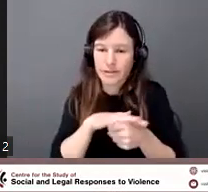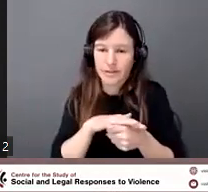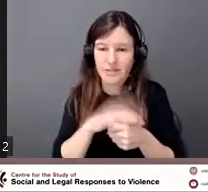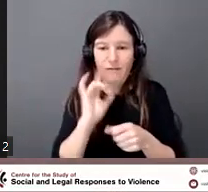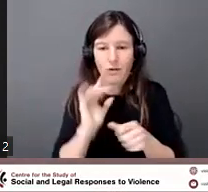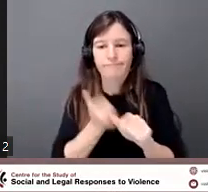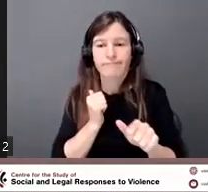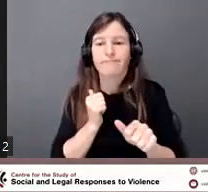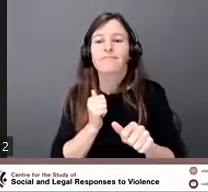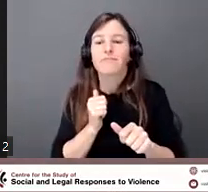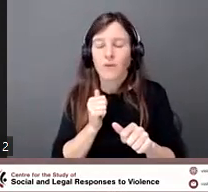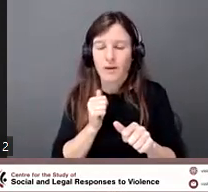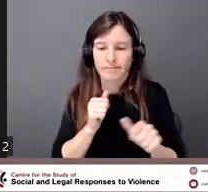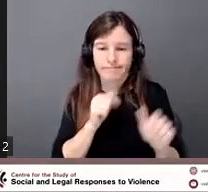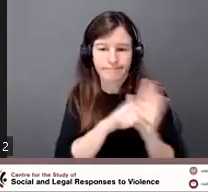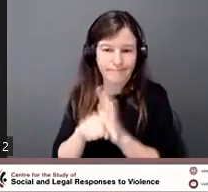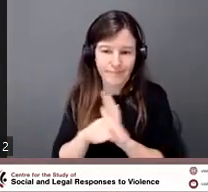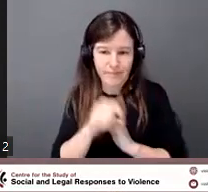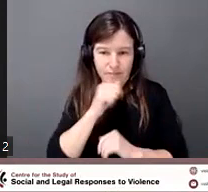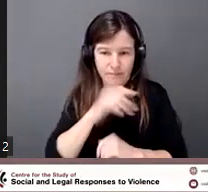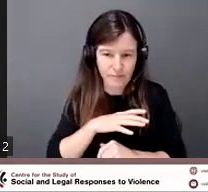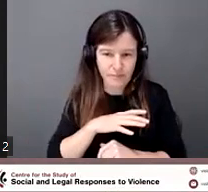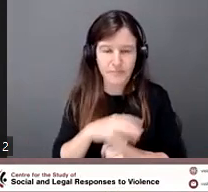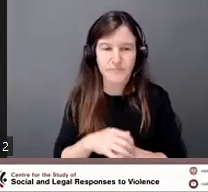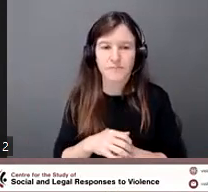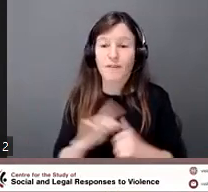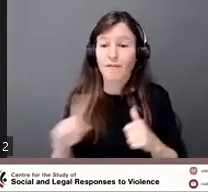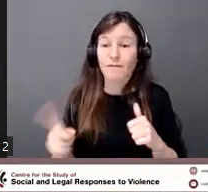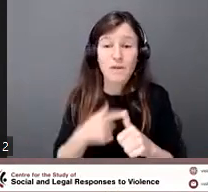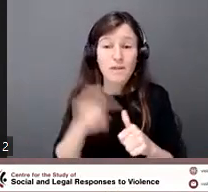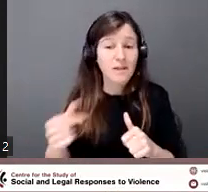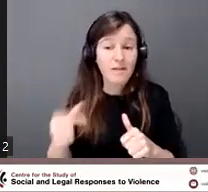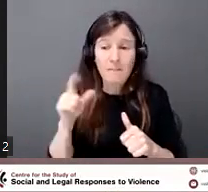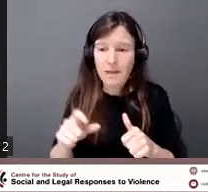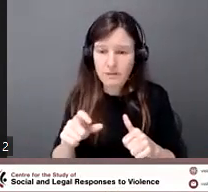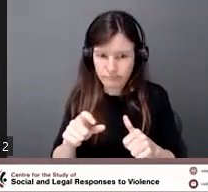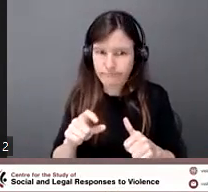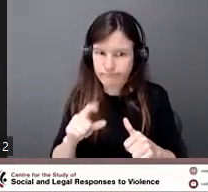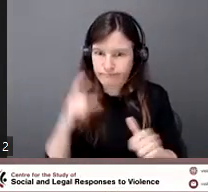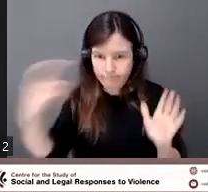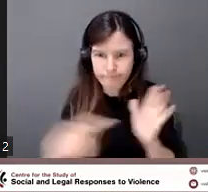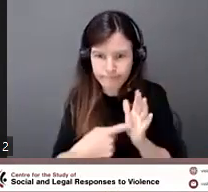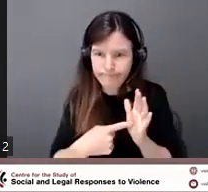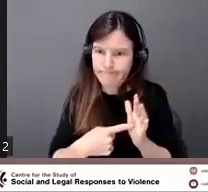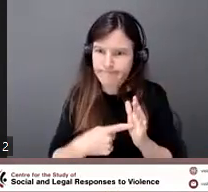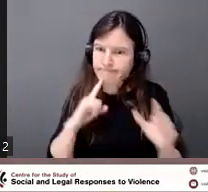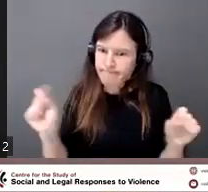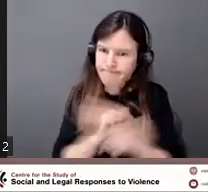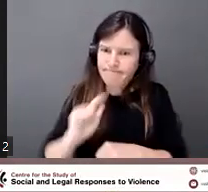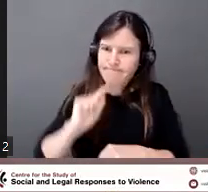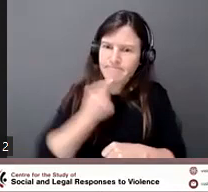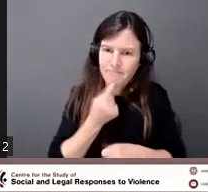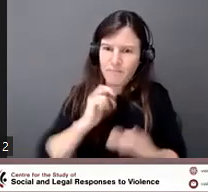The first is to recognize the severity of the problem and call it what it is. Femicide, or